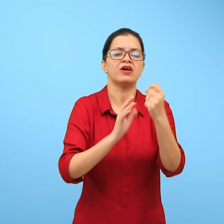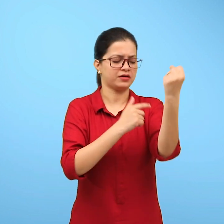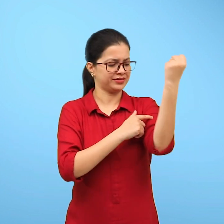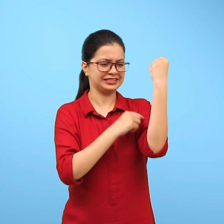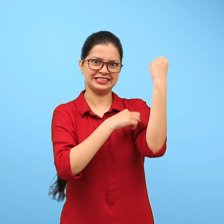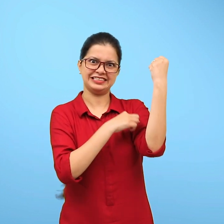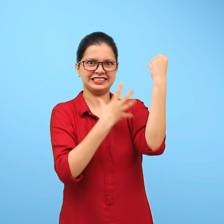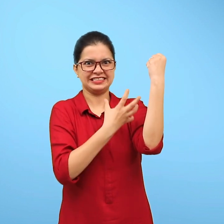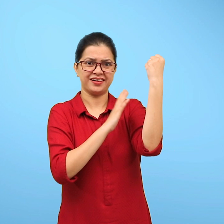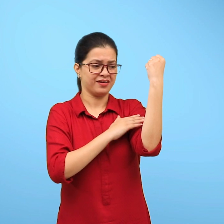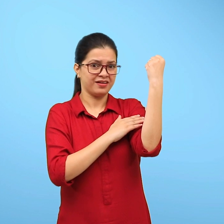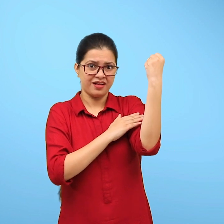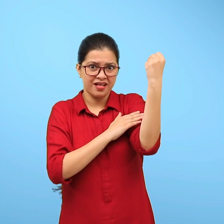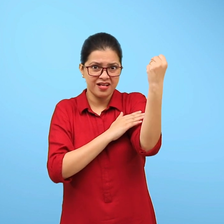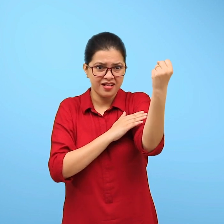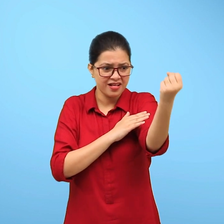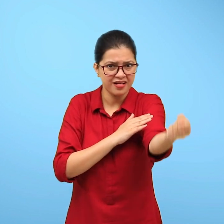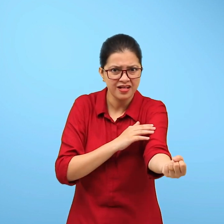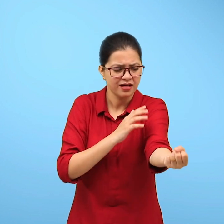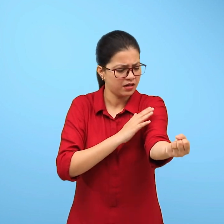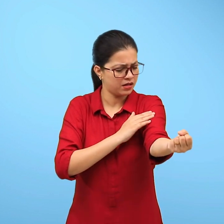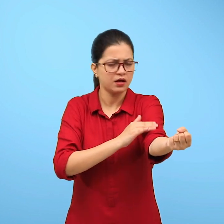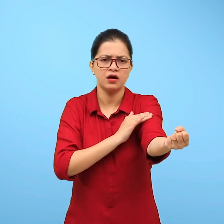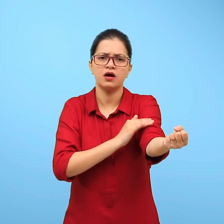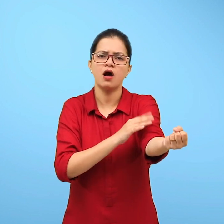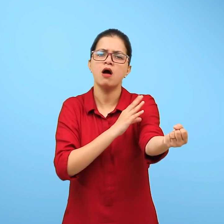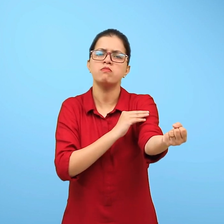muscle contracts to pull the bone towards its original position.